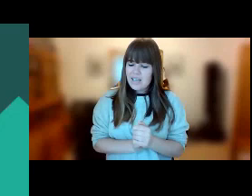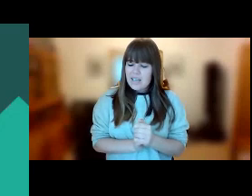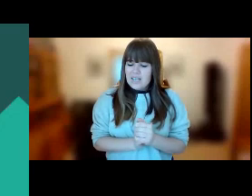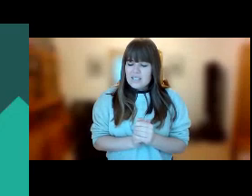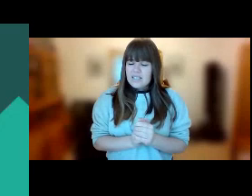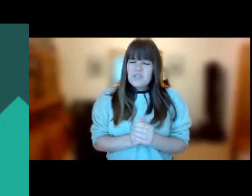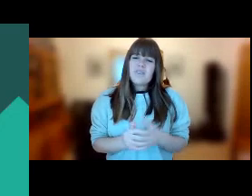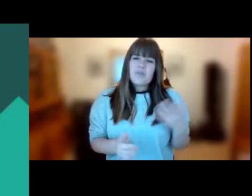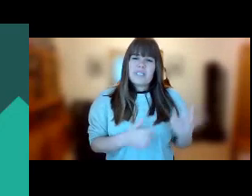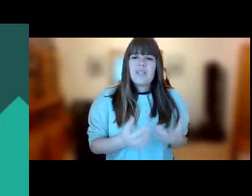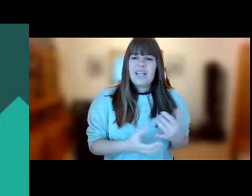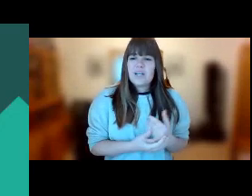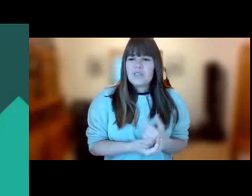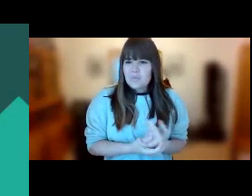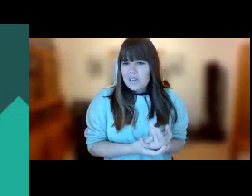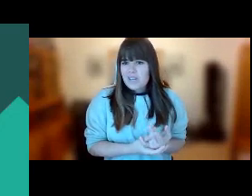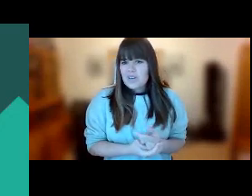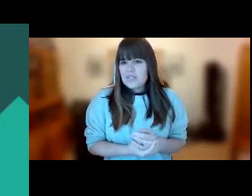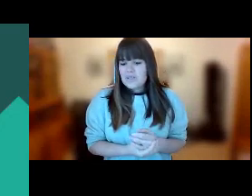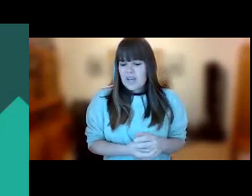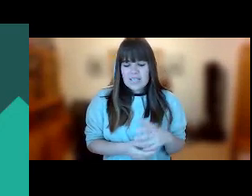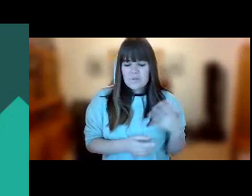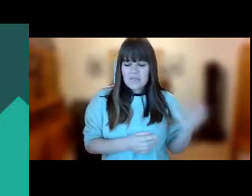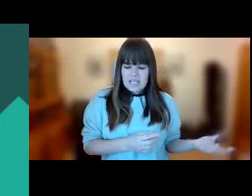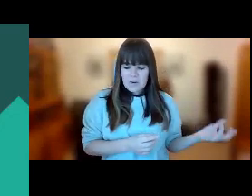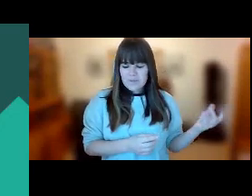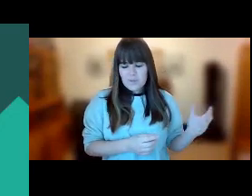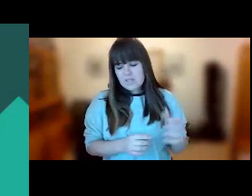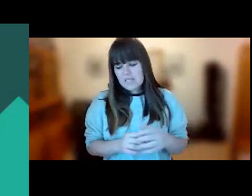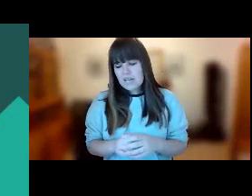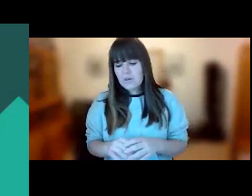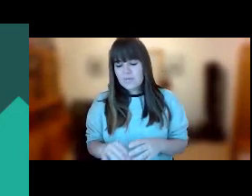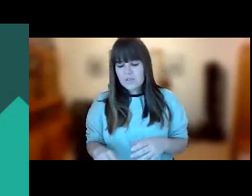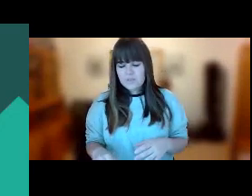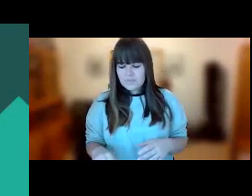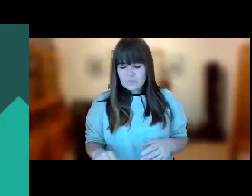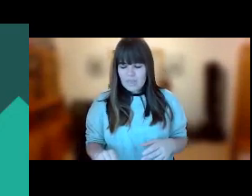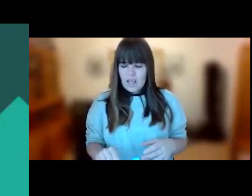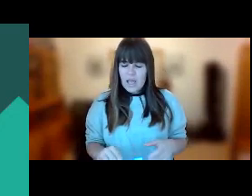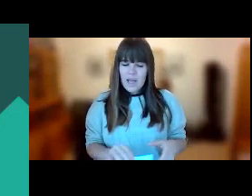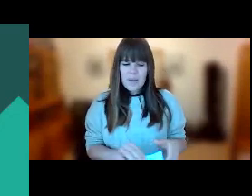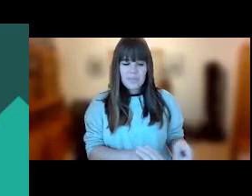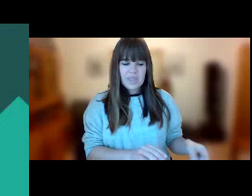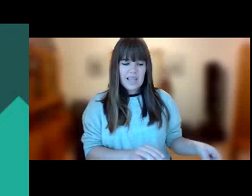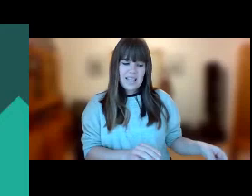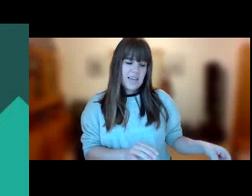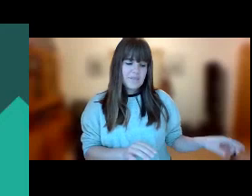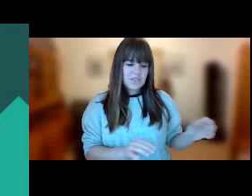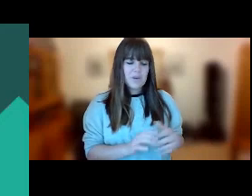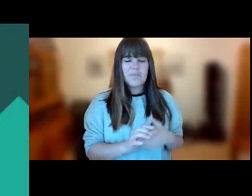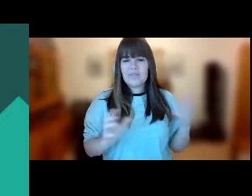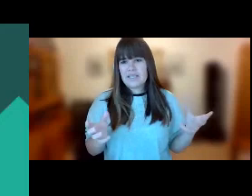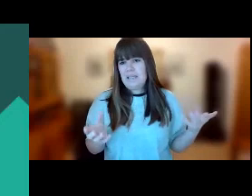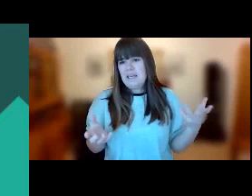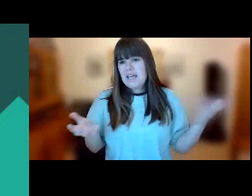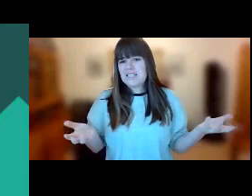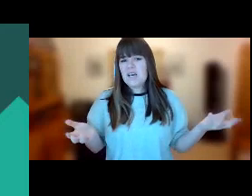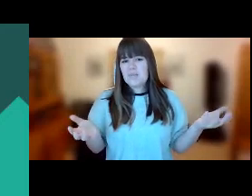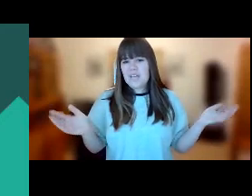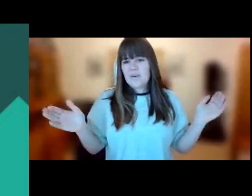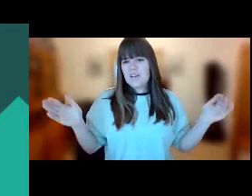that. So just think about some of the language that we use, I guess, whether that's helpful, whether it's unhelpful. And yeah, just one bit of